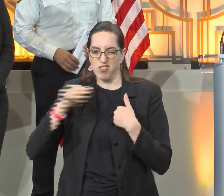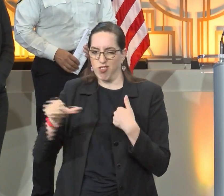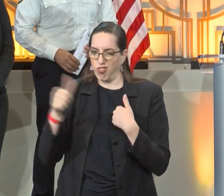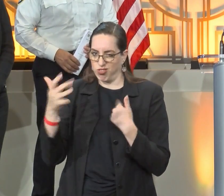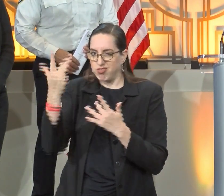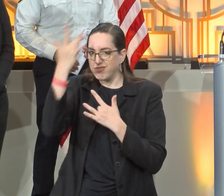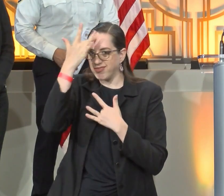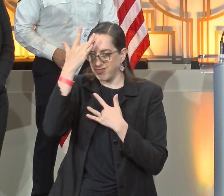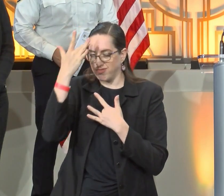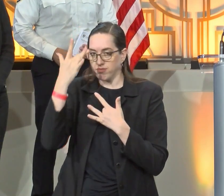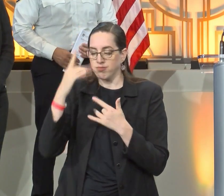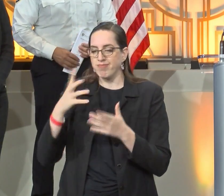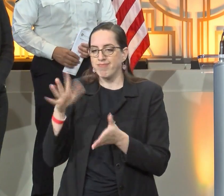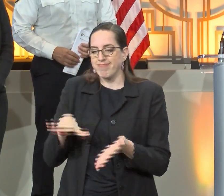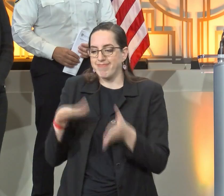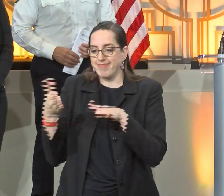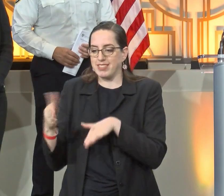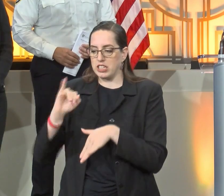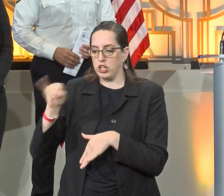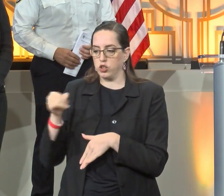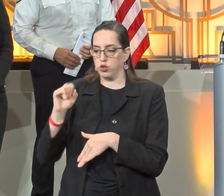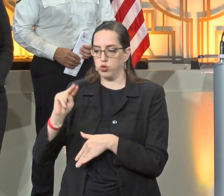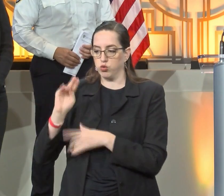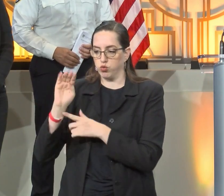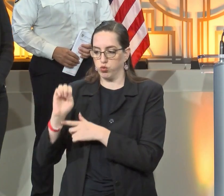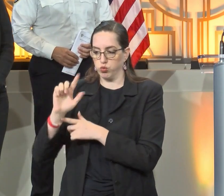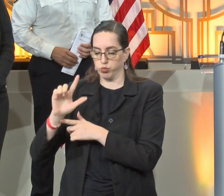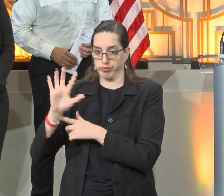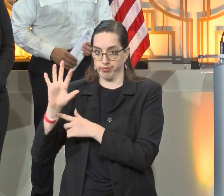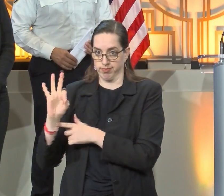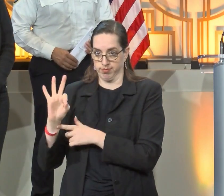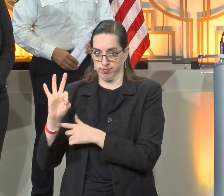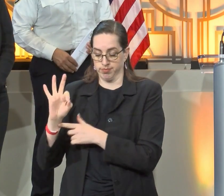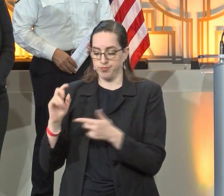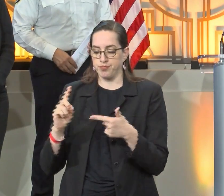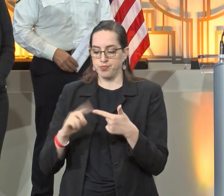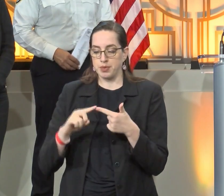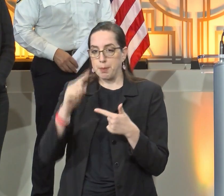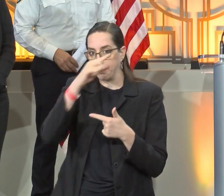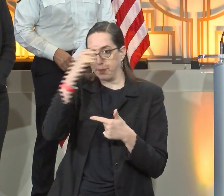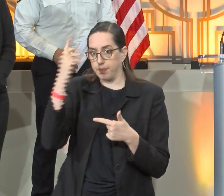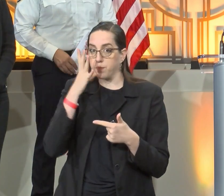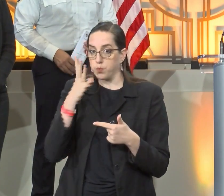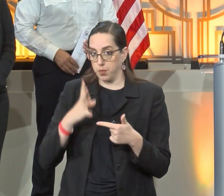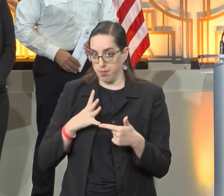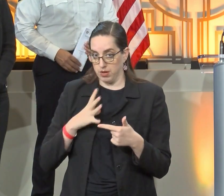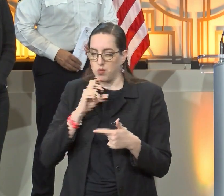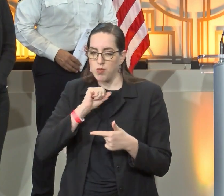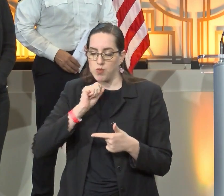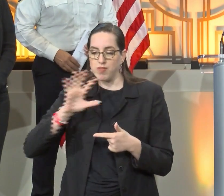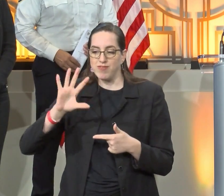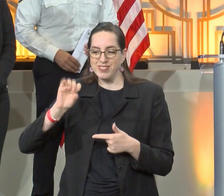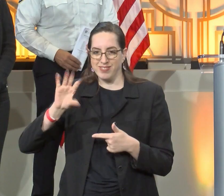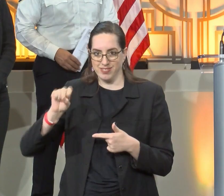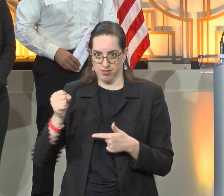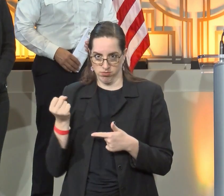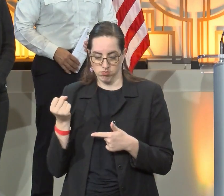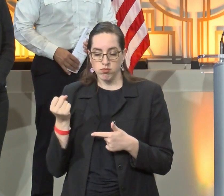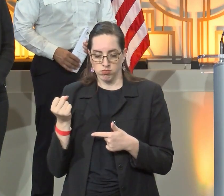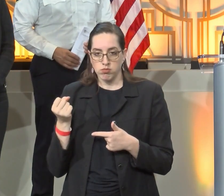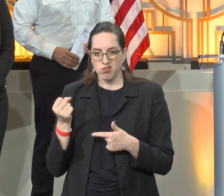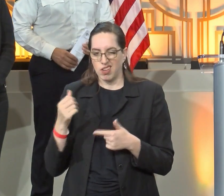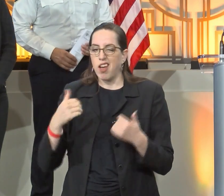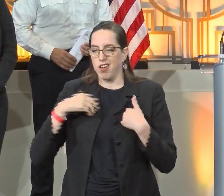health conditions who passed away on June 29th. A black female in her 50s